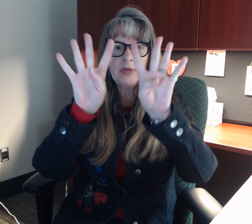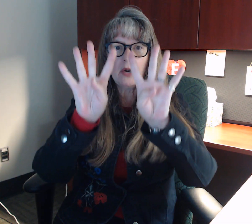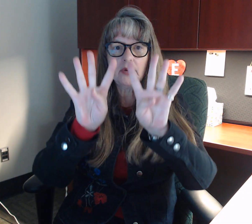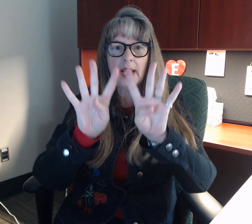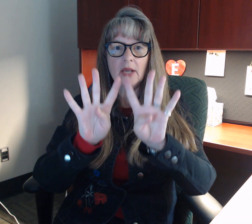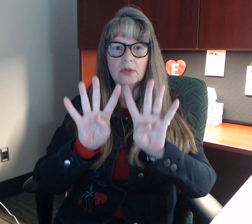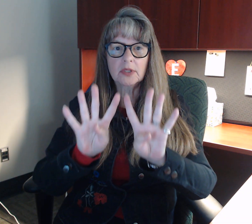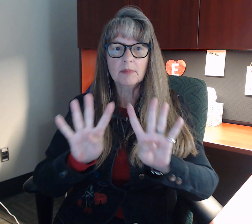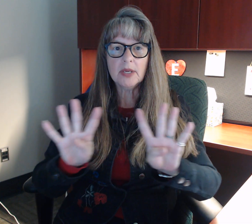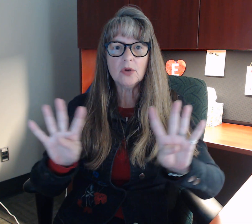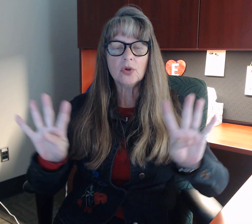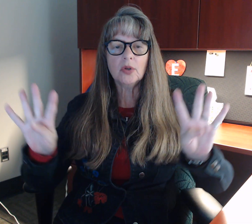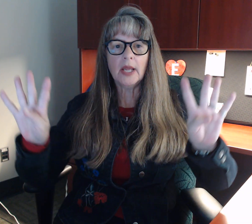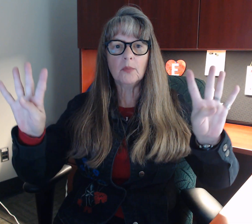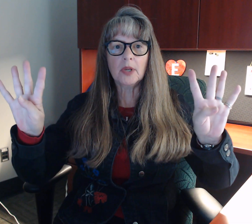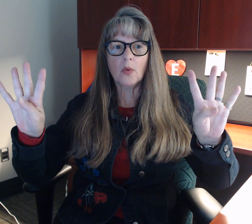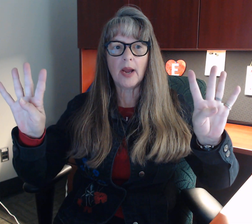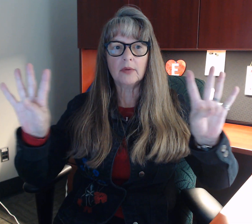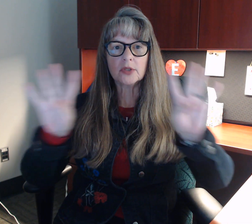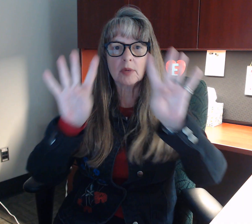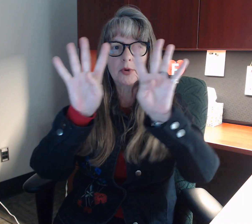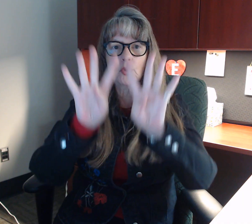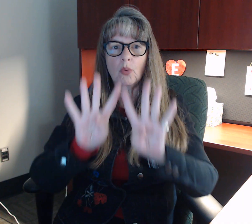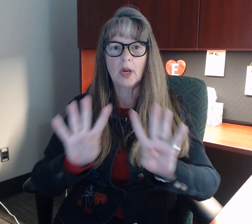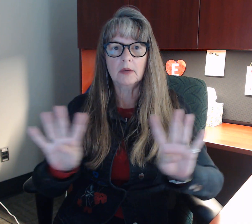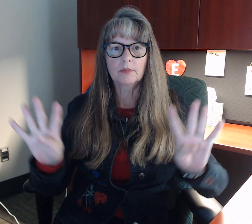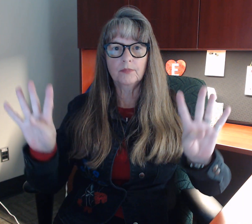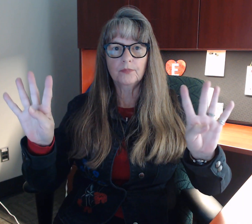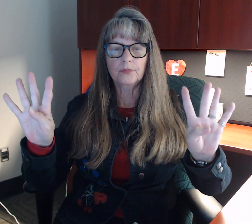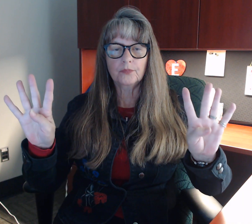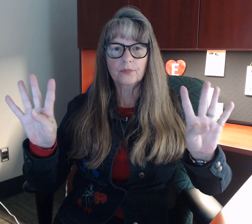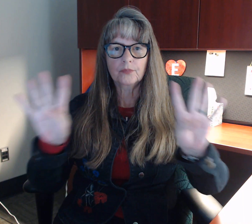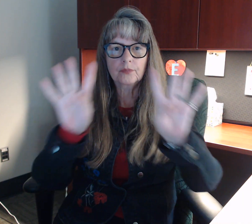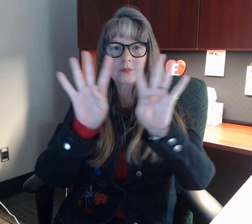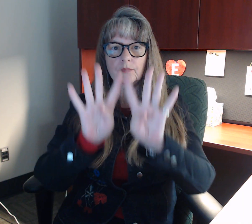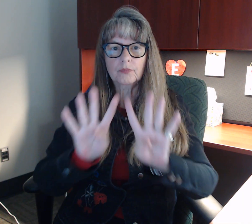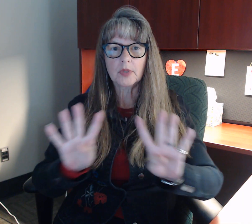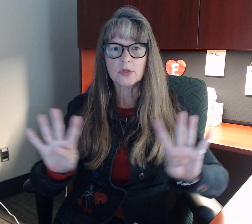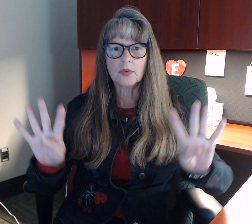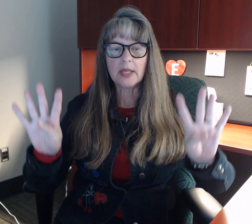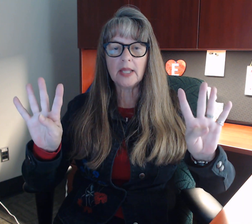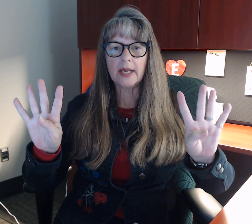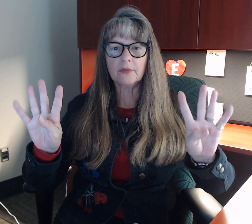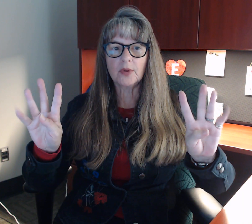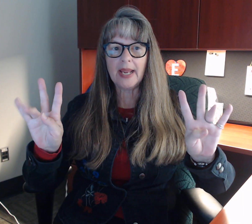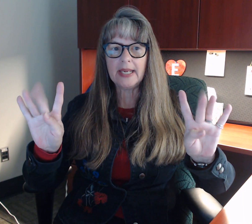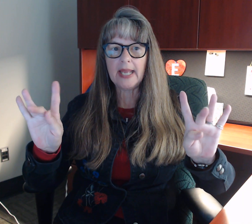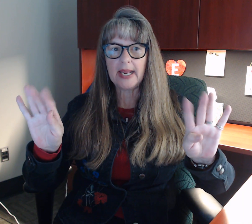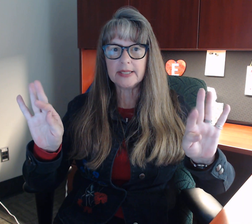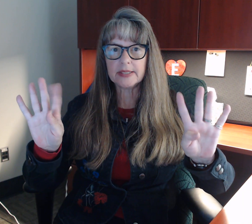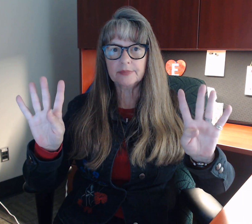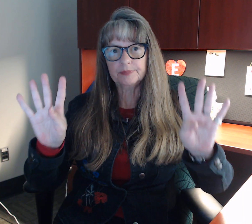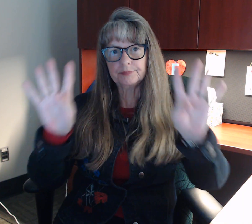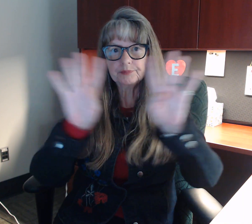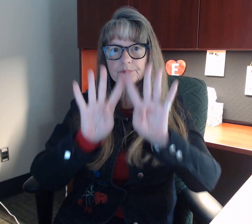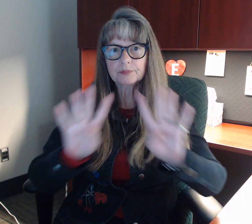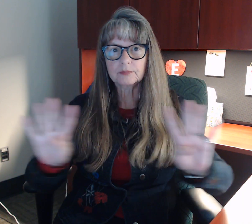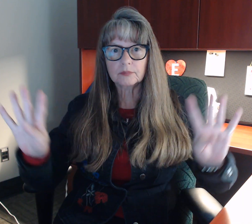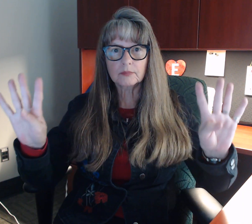our candle in the middle, and we go out. It's our menorah. So they light it for 8 days.